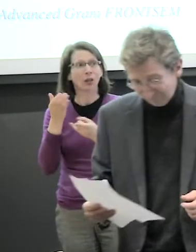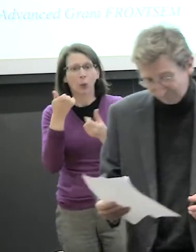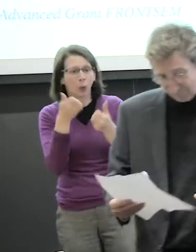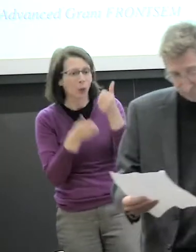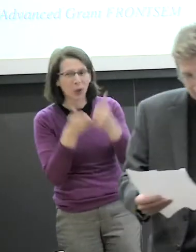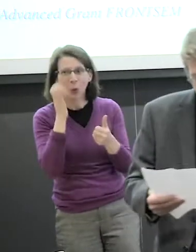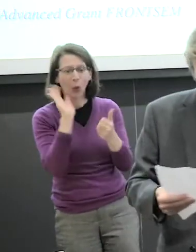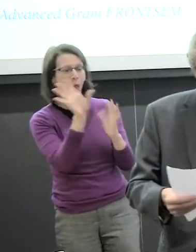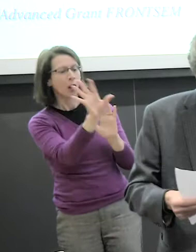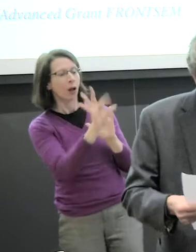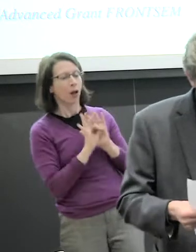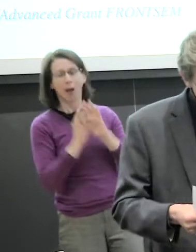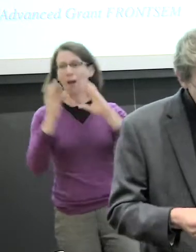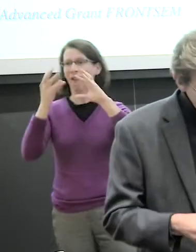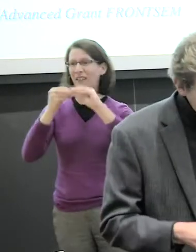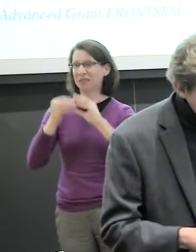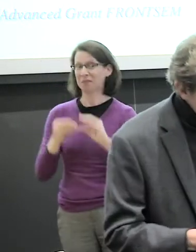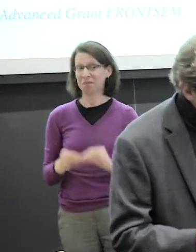about.